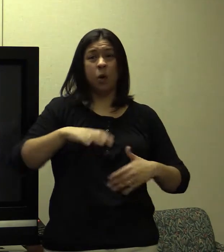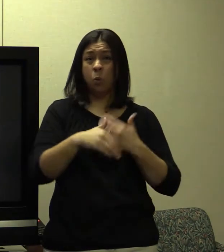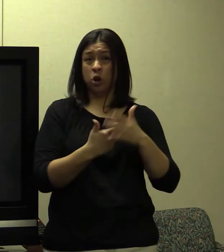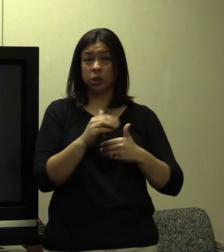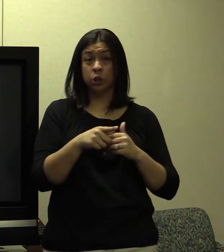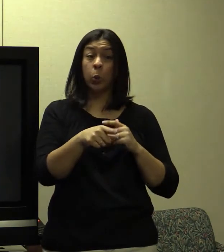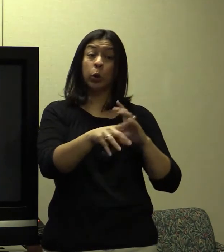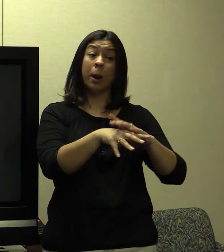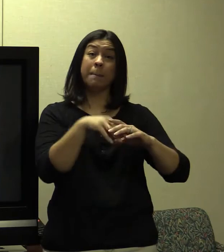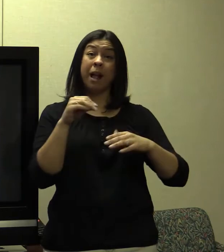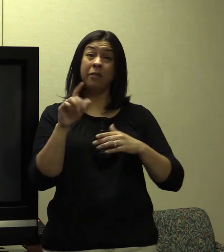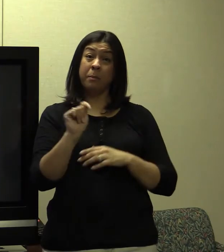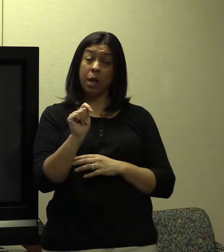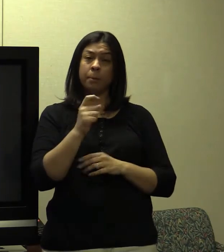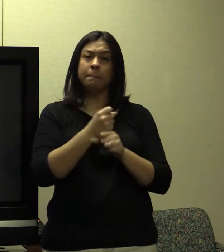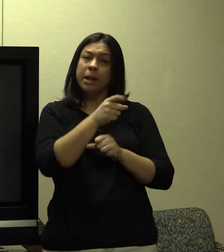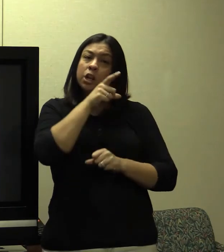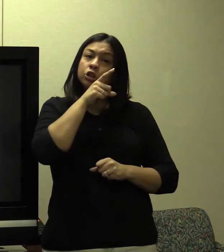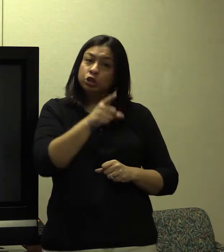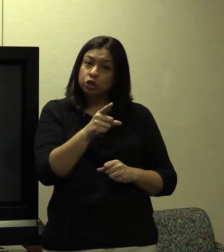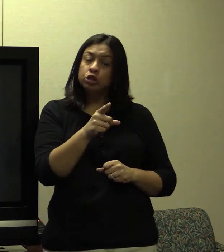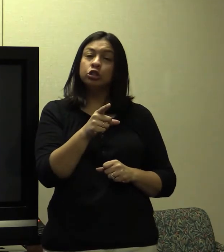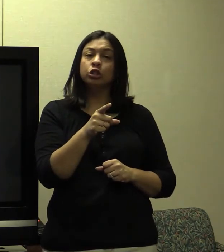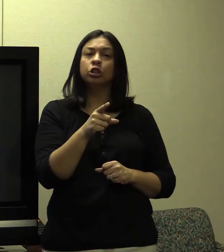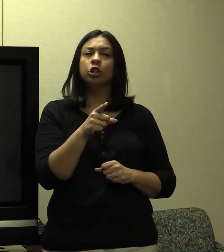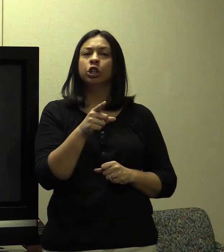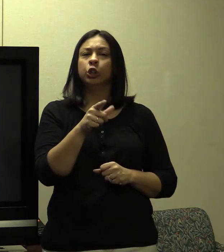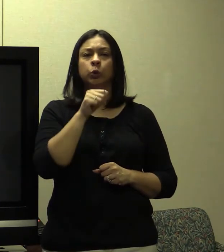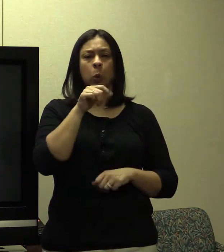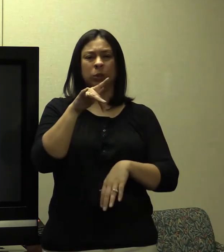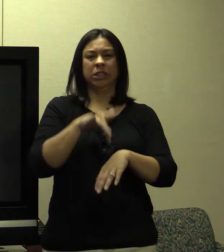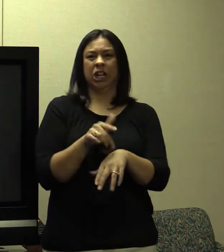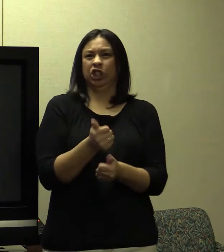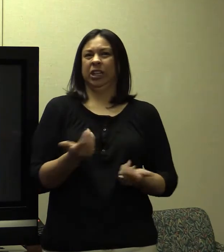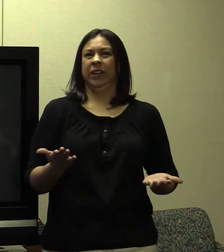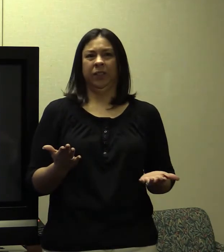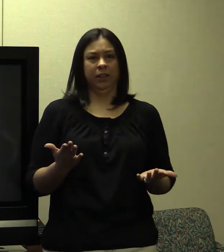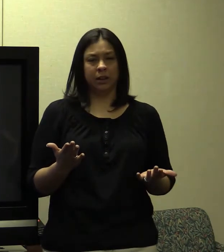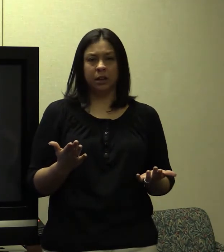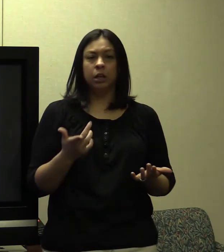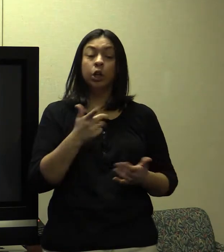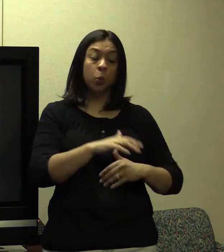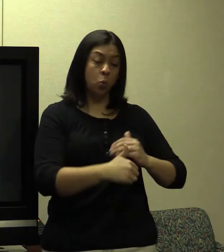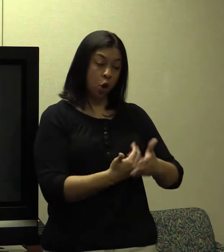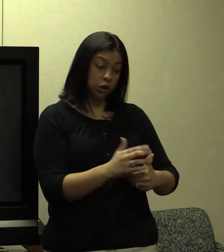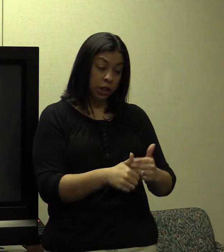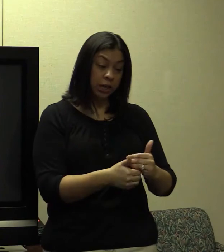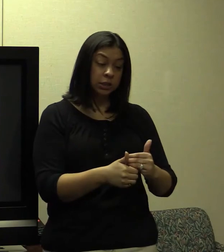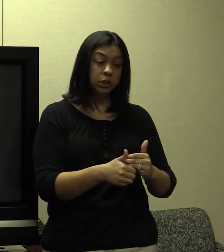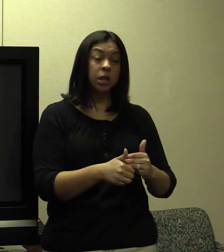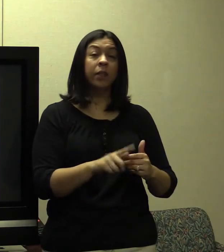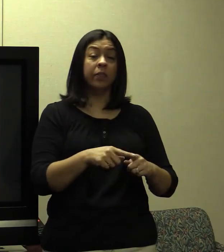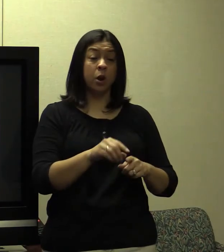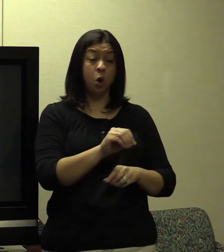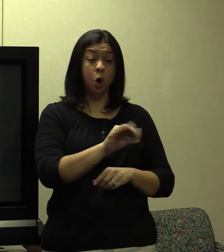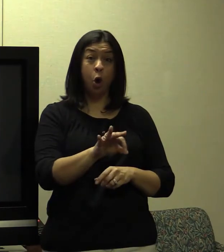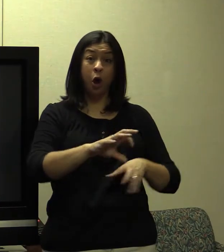of the bathroom, please make sure you're not going to touch anything. You're going to wash your hands, you're going to turn off the faucet with a paper